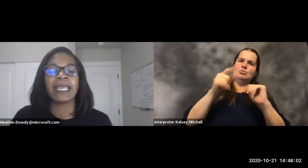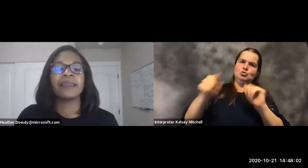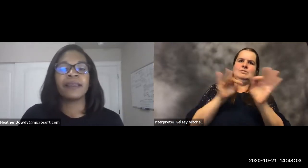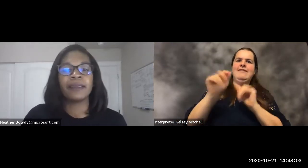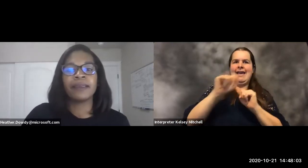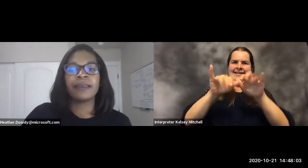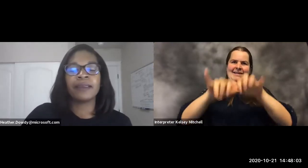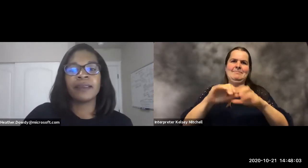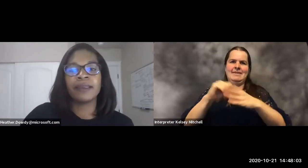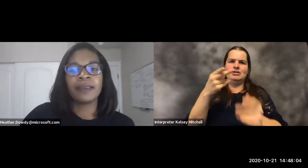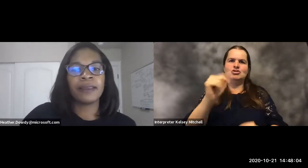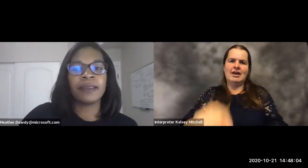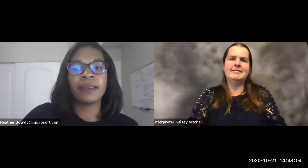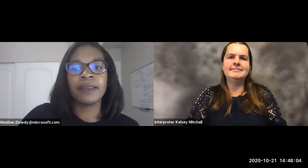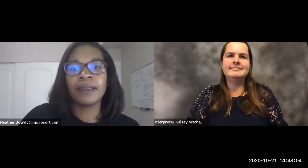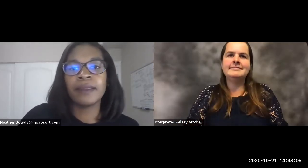AI.